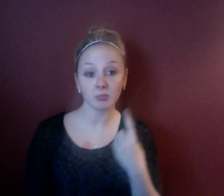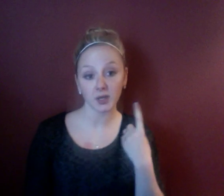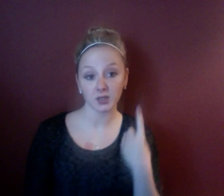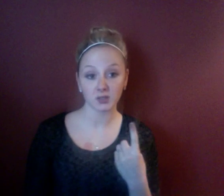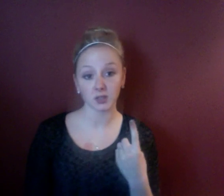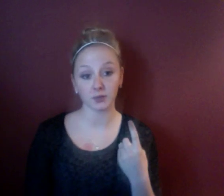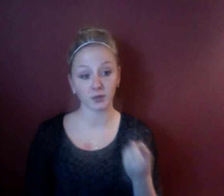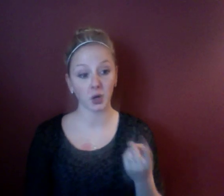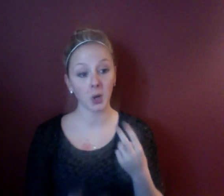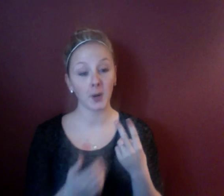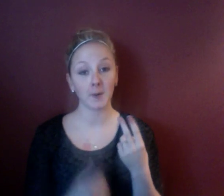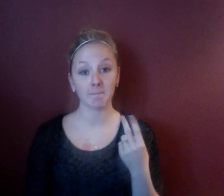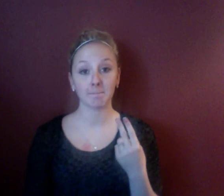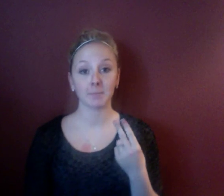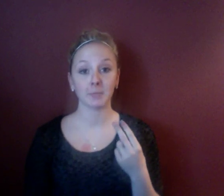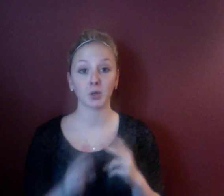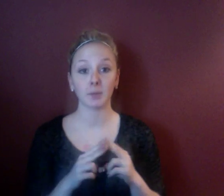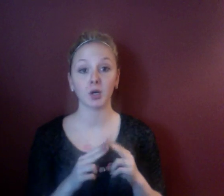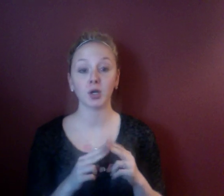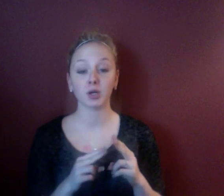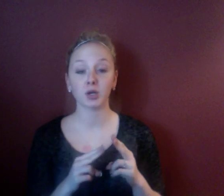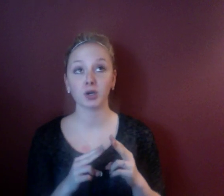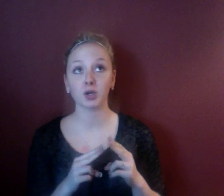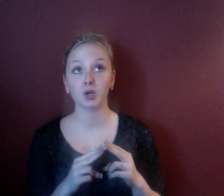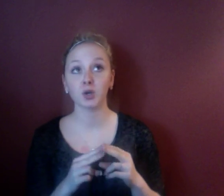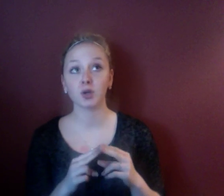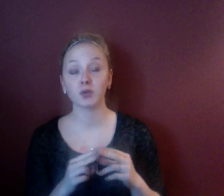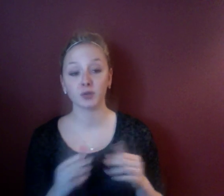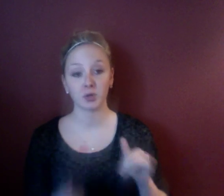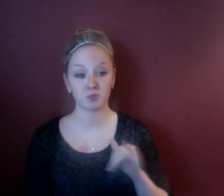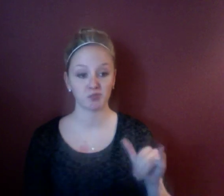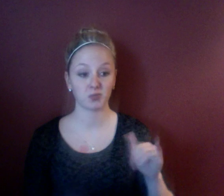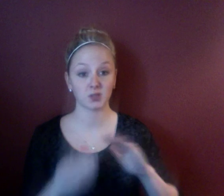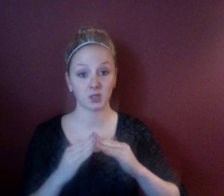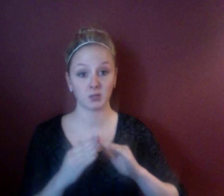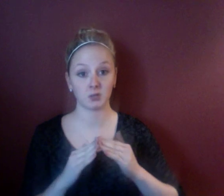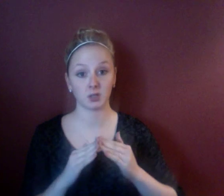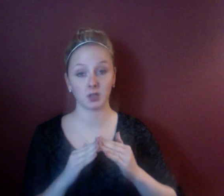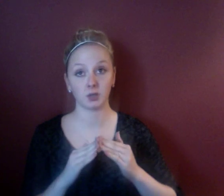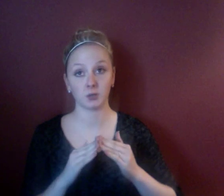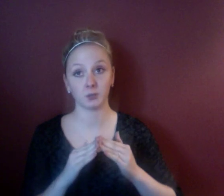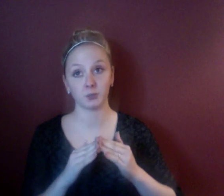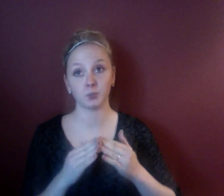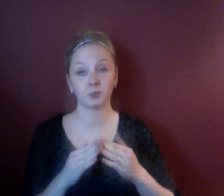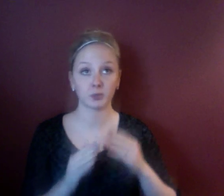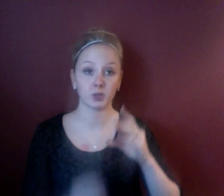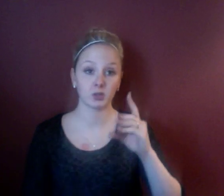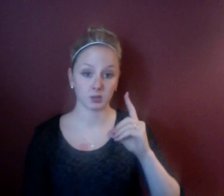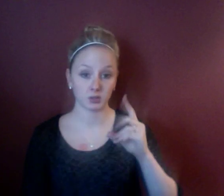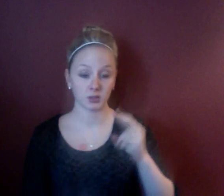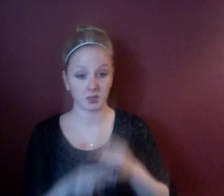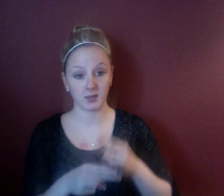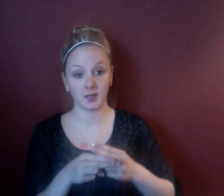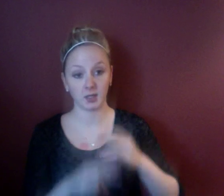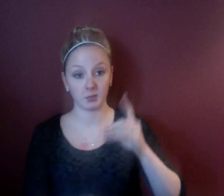So these shoes are vintage? They could be. They're 80s. They're 80s. So, Which is pseudo-vintage. so strippers in the 80s wear the same